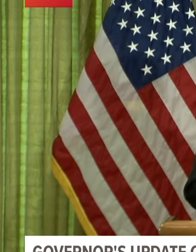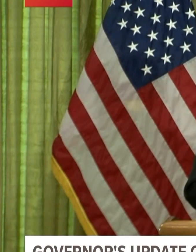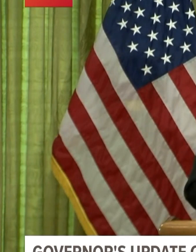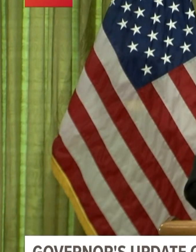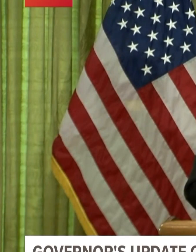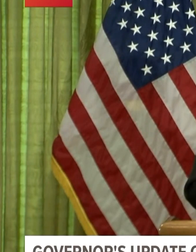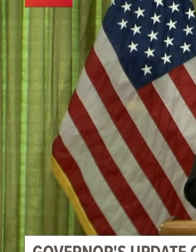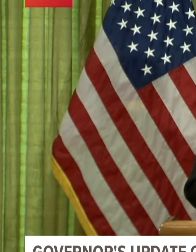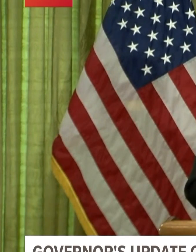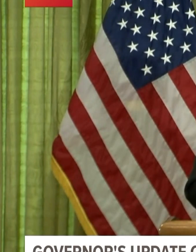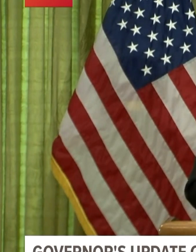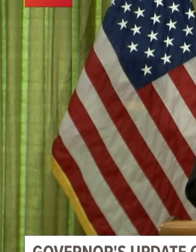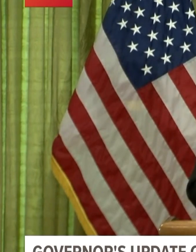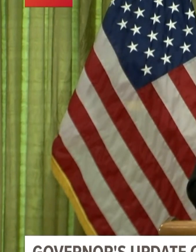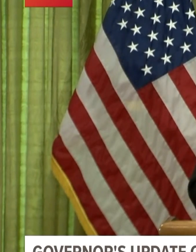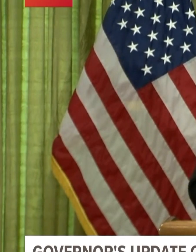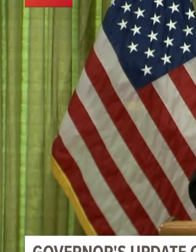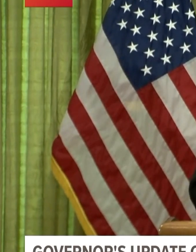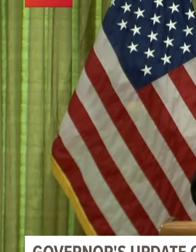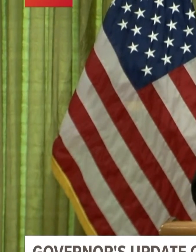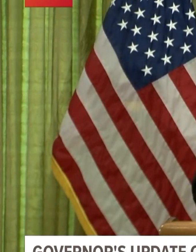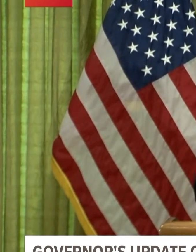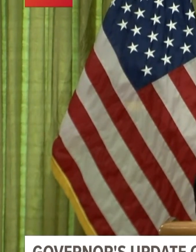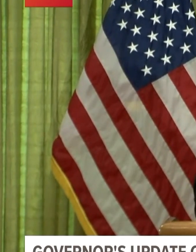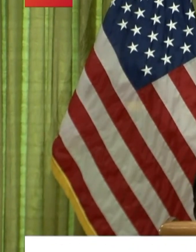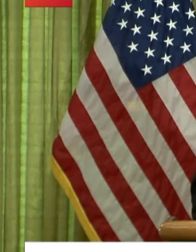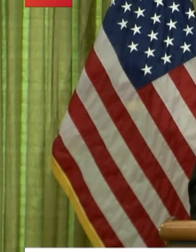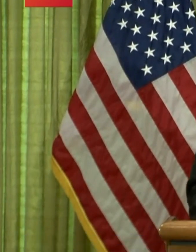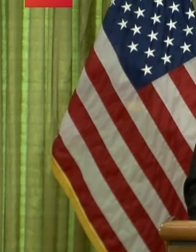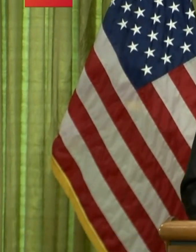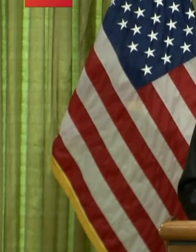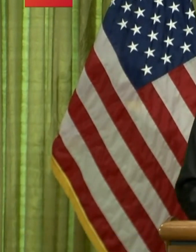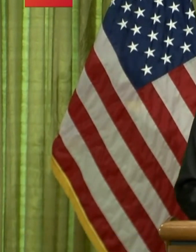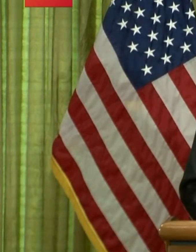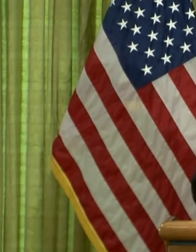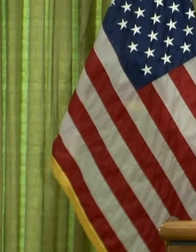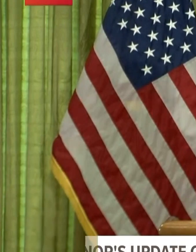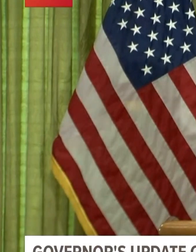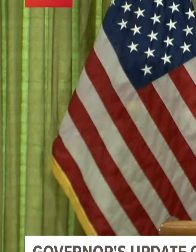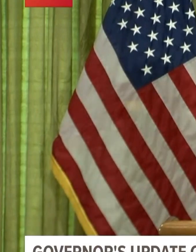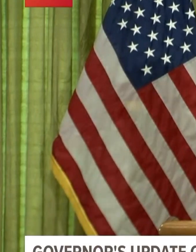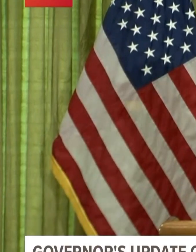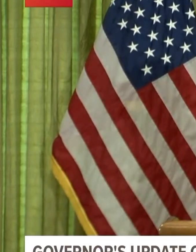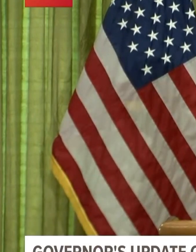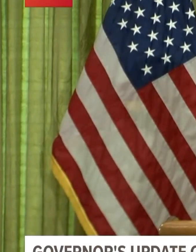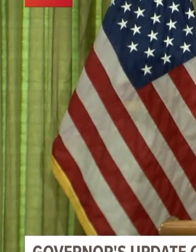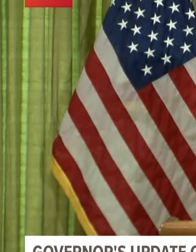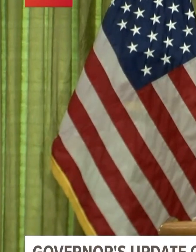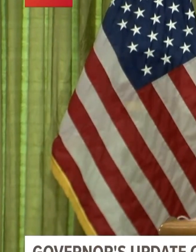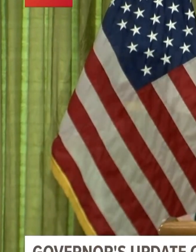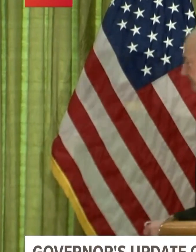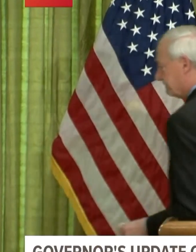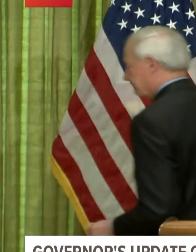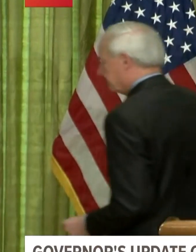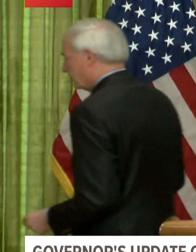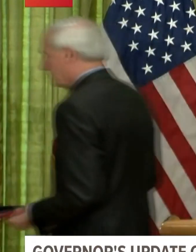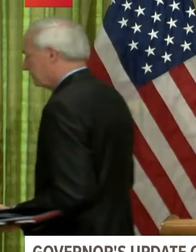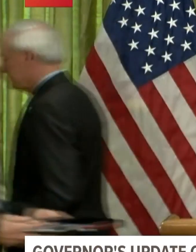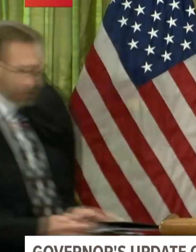of Arkansas. And with that, let me turn it over to Dr. Smith for his comments.